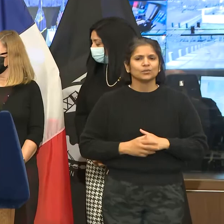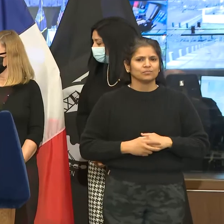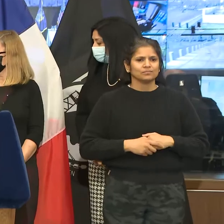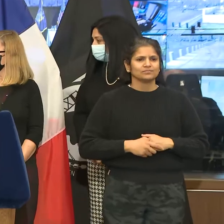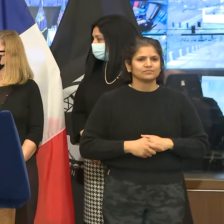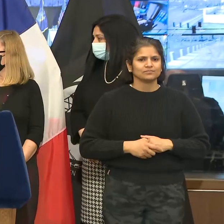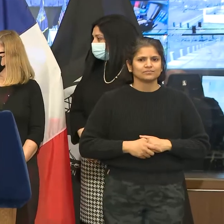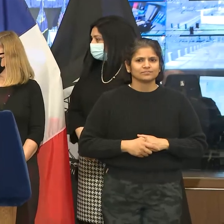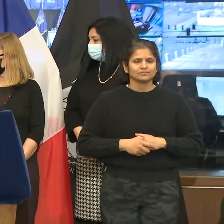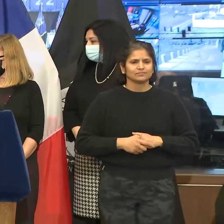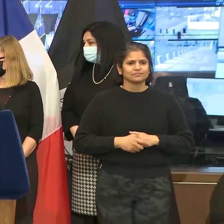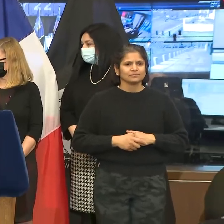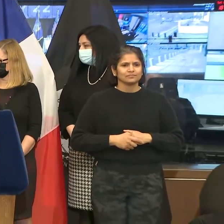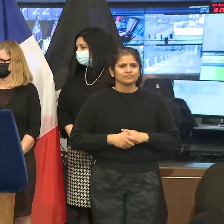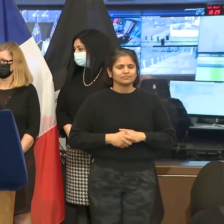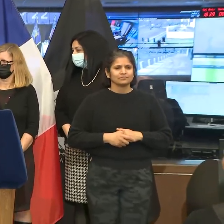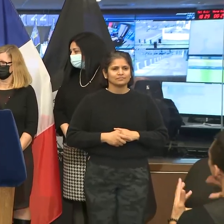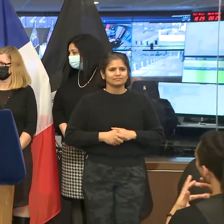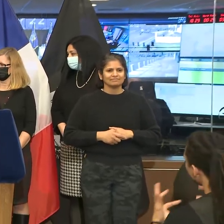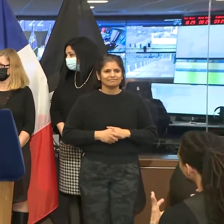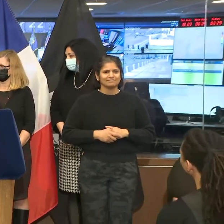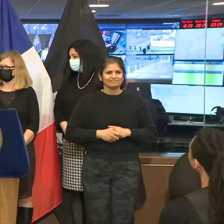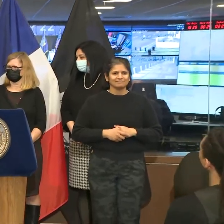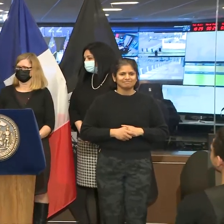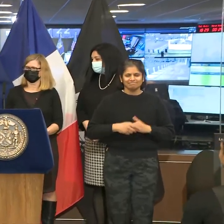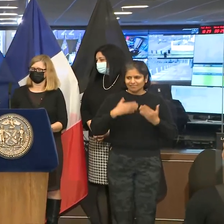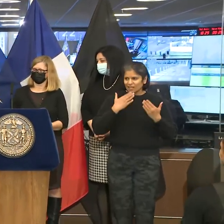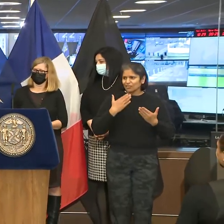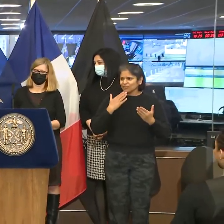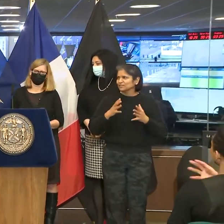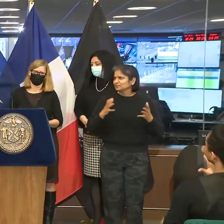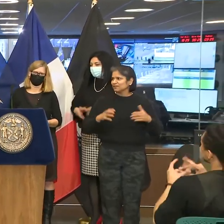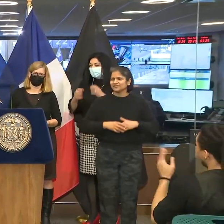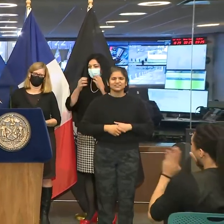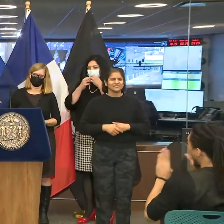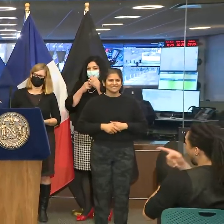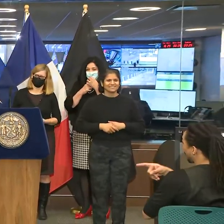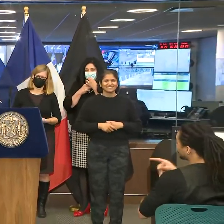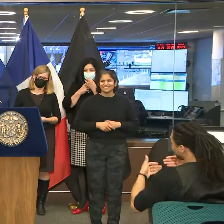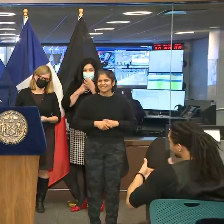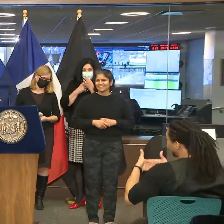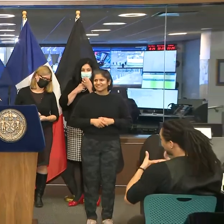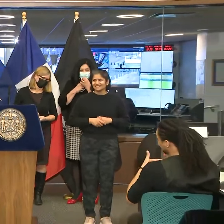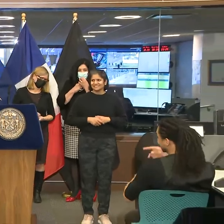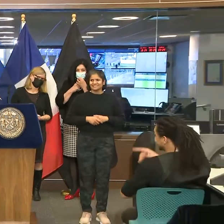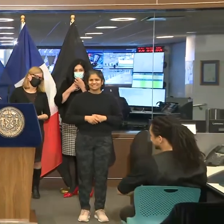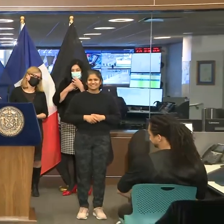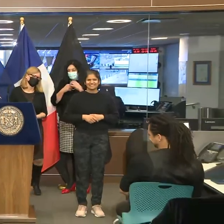Say hello to the little one.